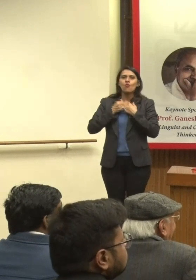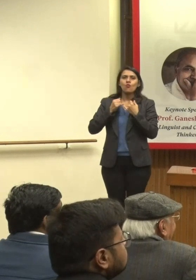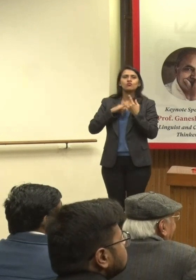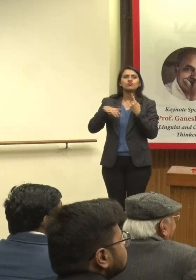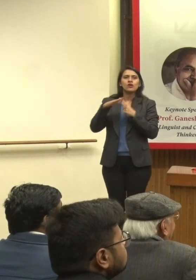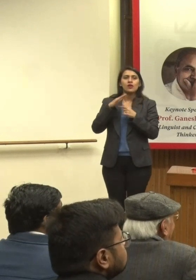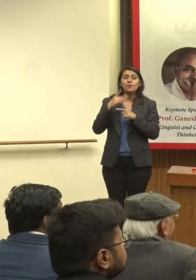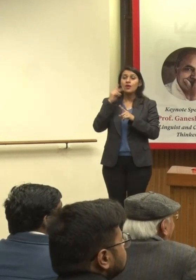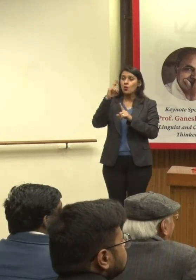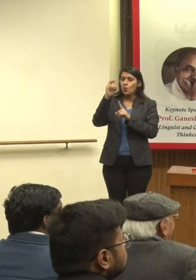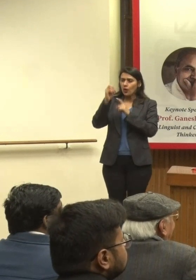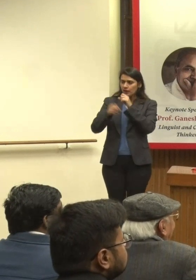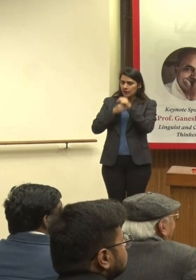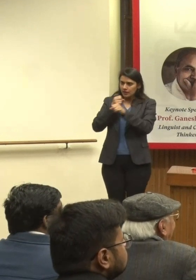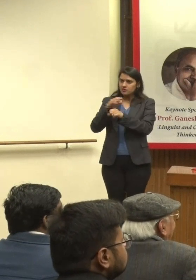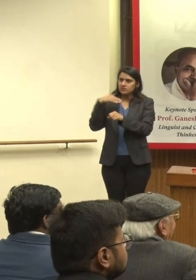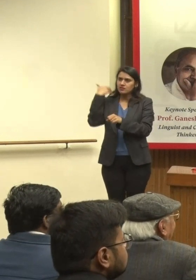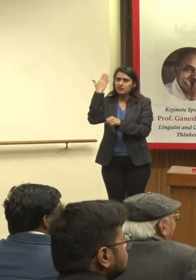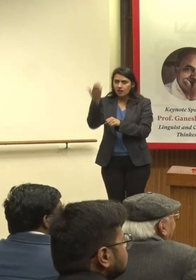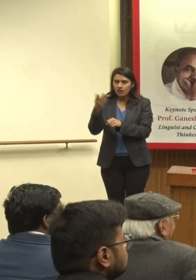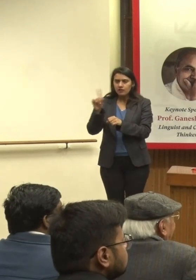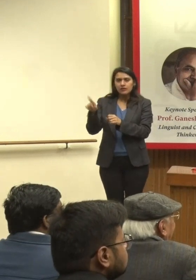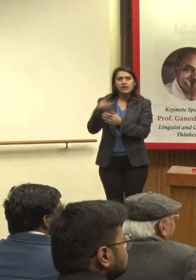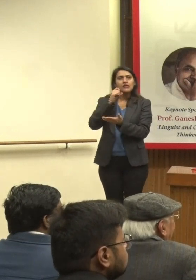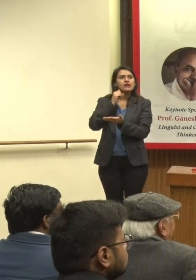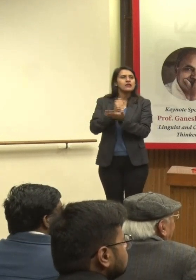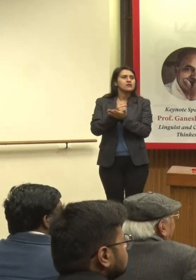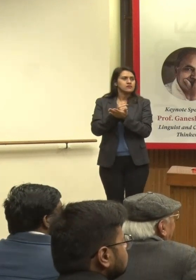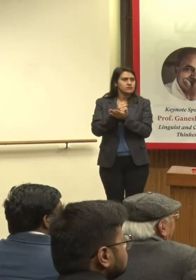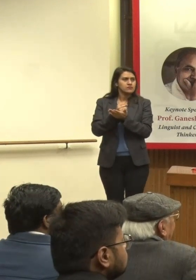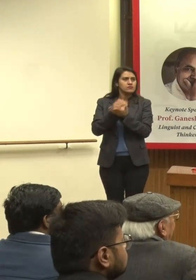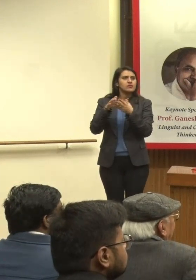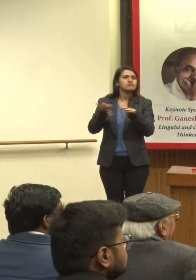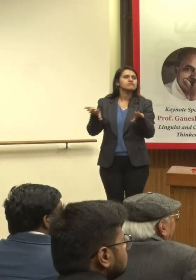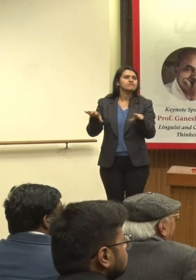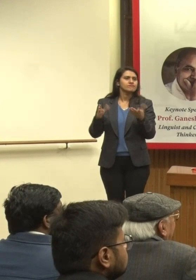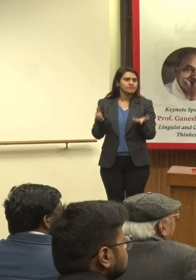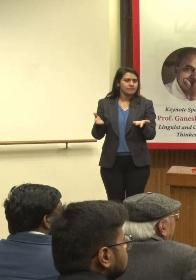But 20 years before that, they were there to disarm India.